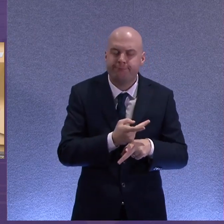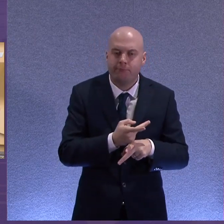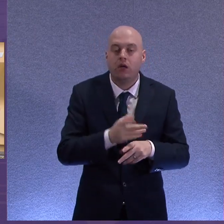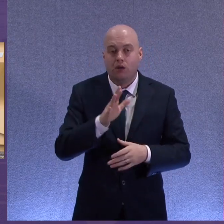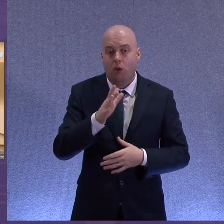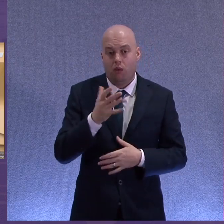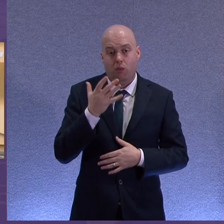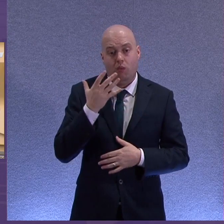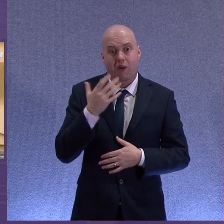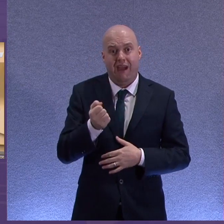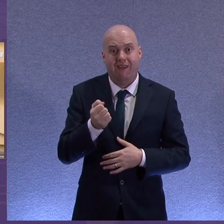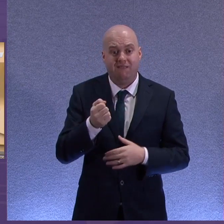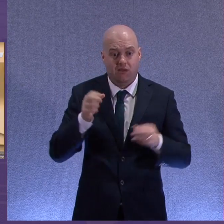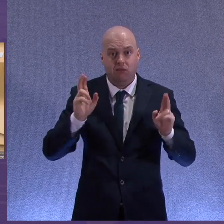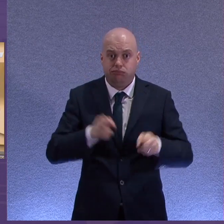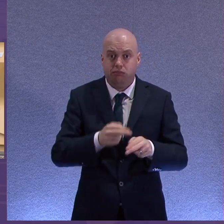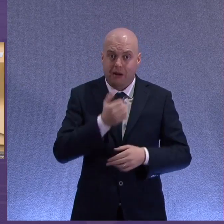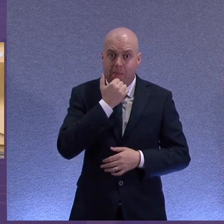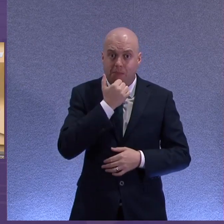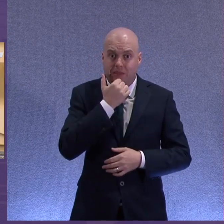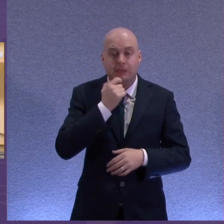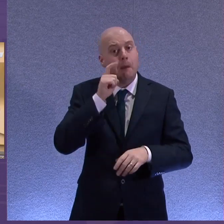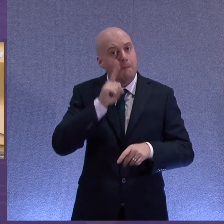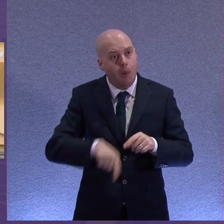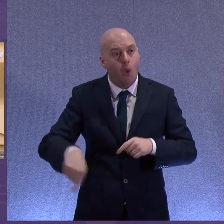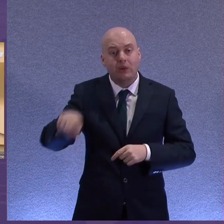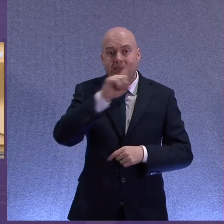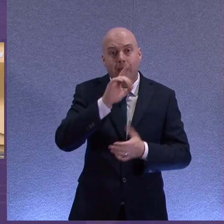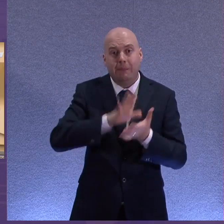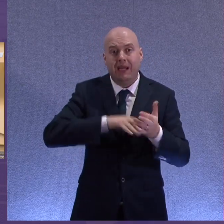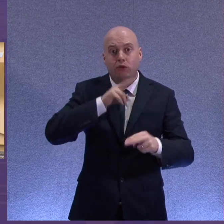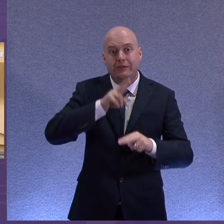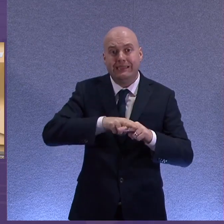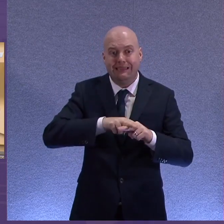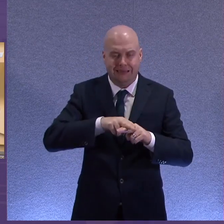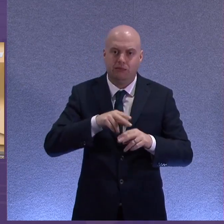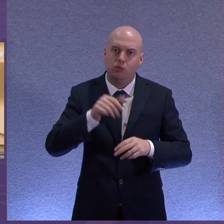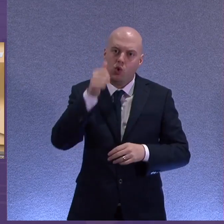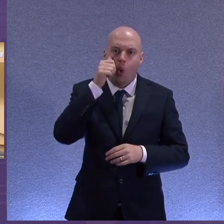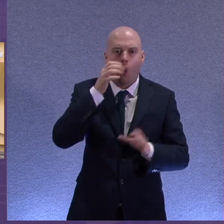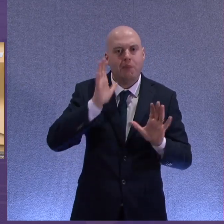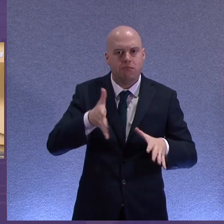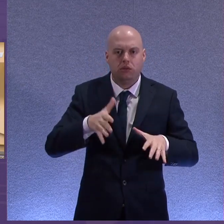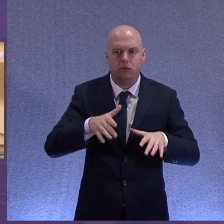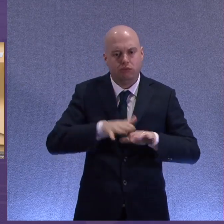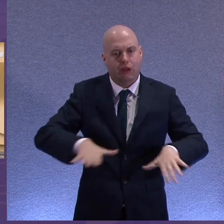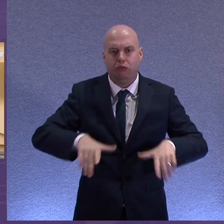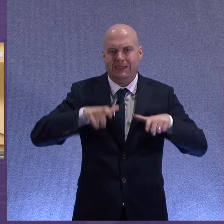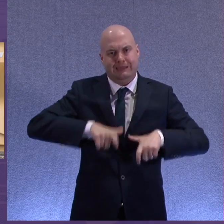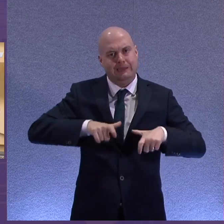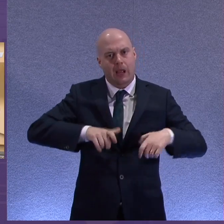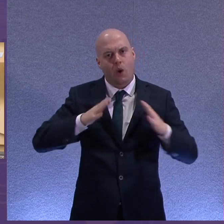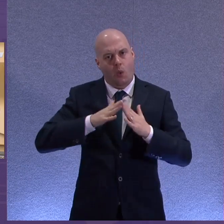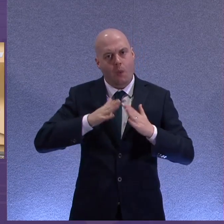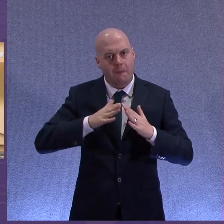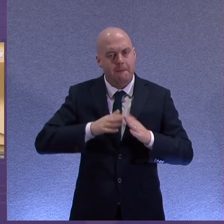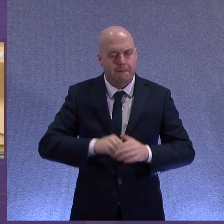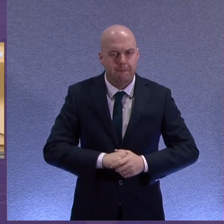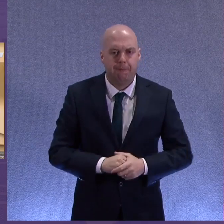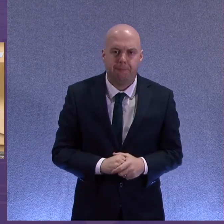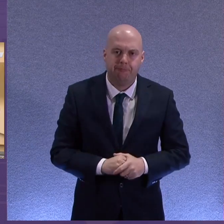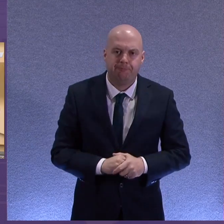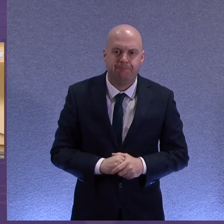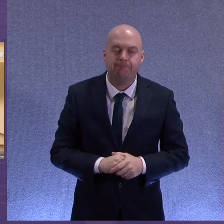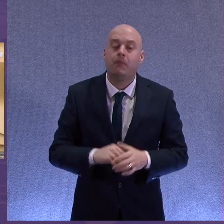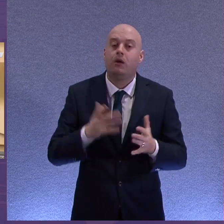initial reports are that the vast majority of parents are not seeking to send their children to school. And finally, Presiding Officer,